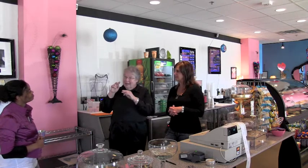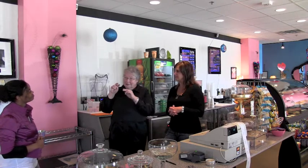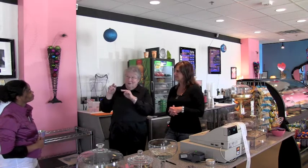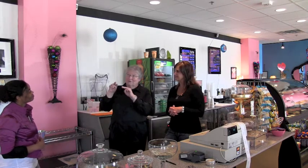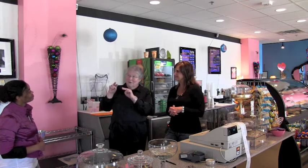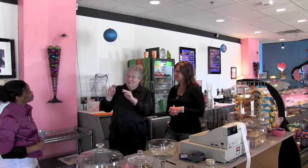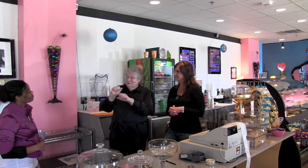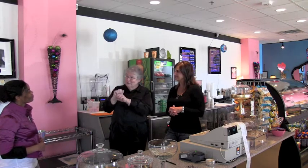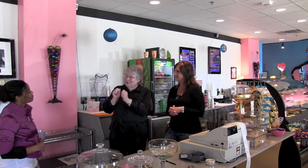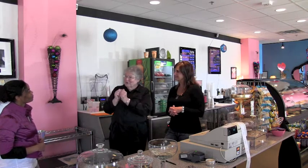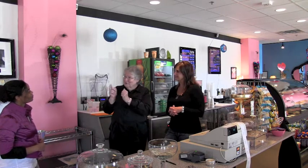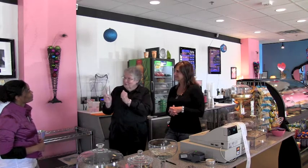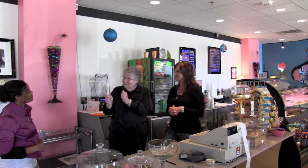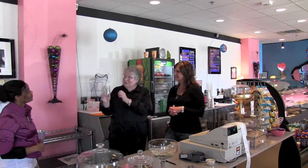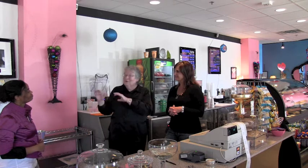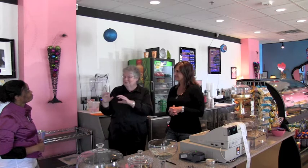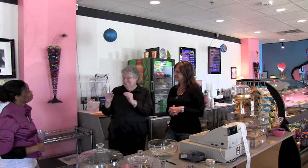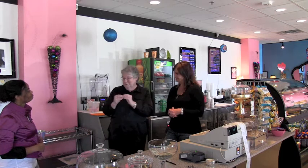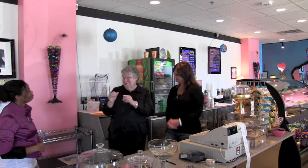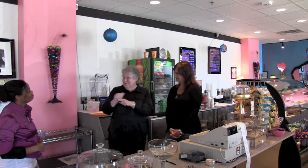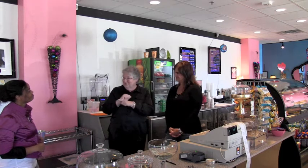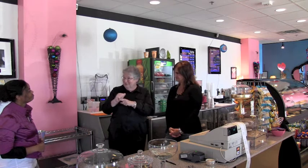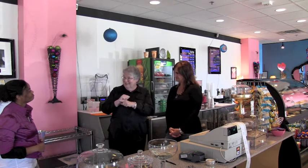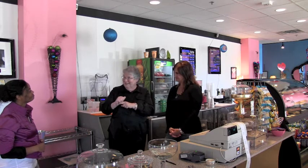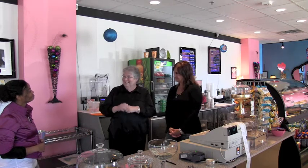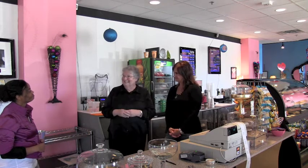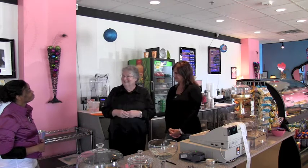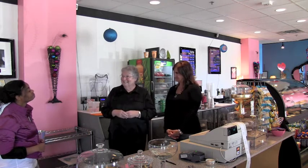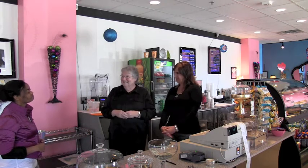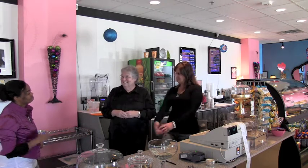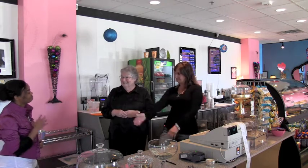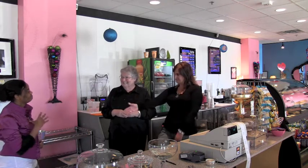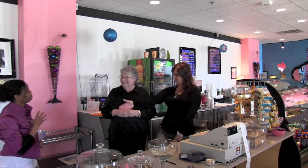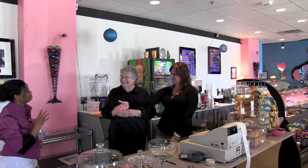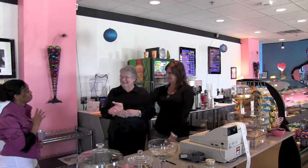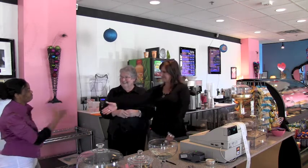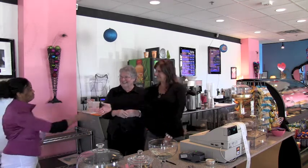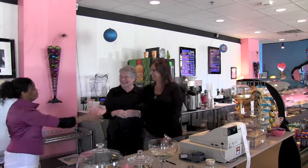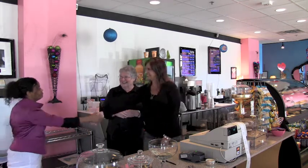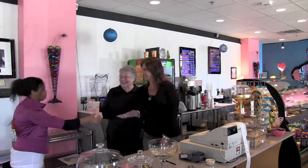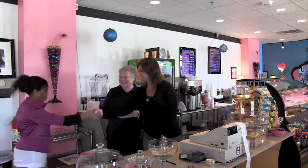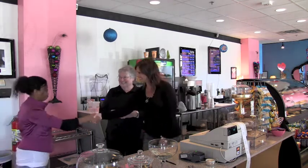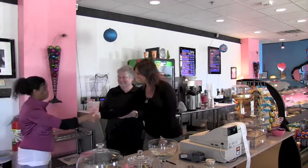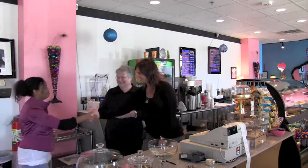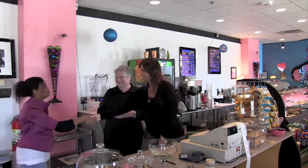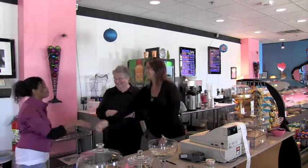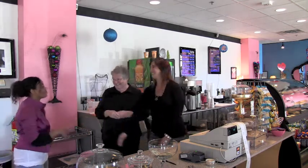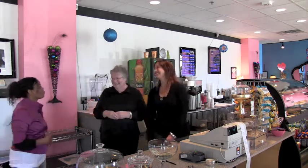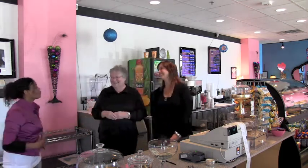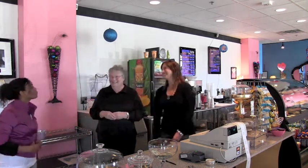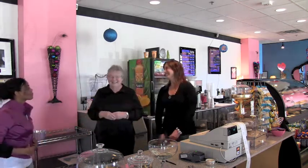working with you. All right.